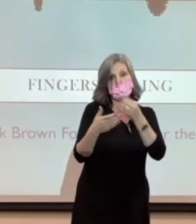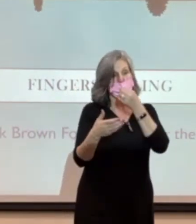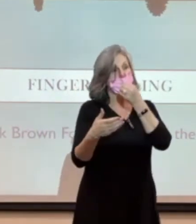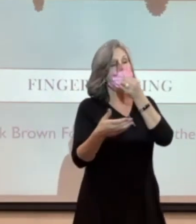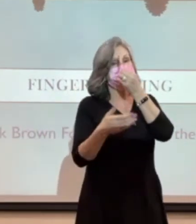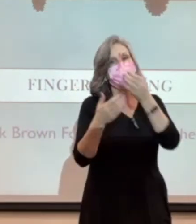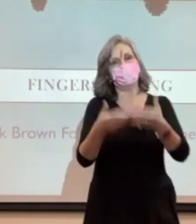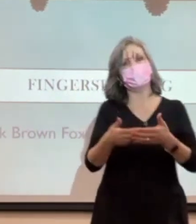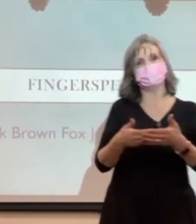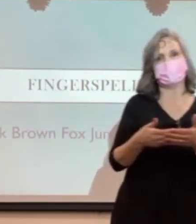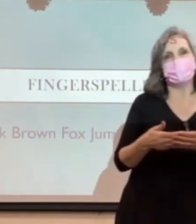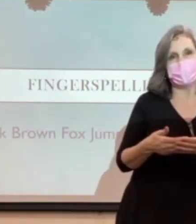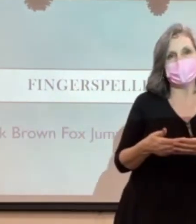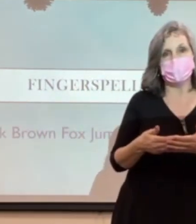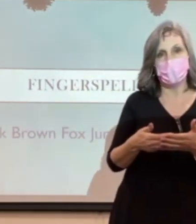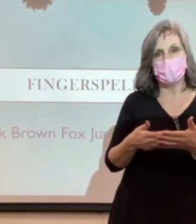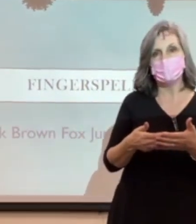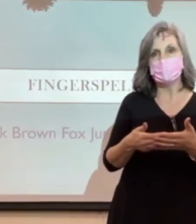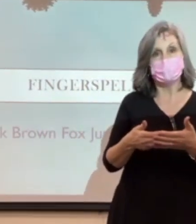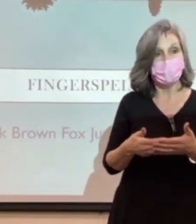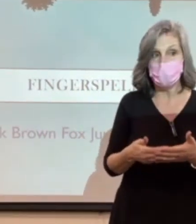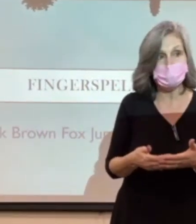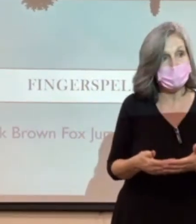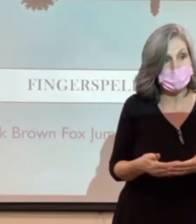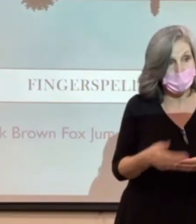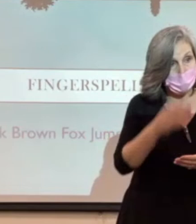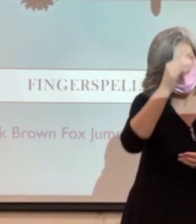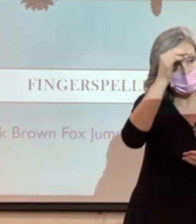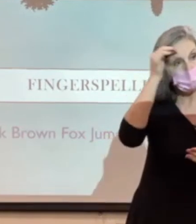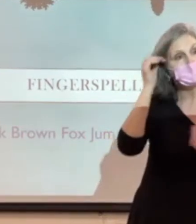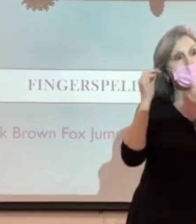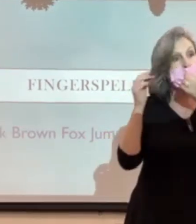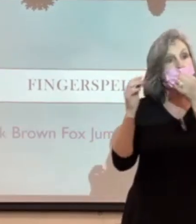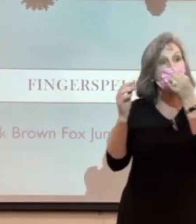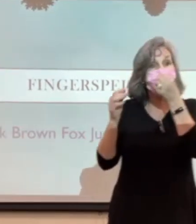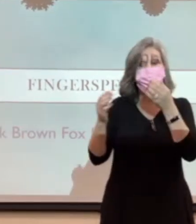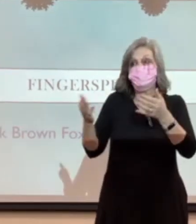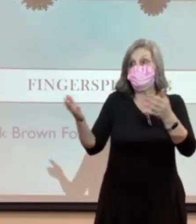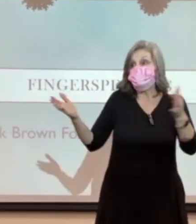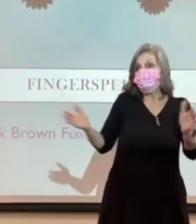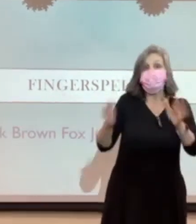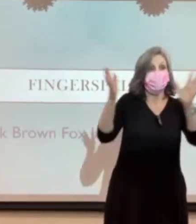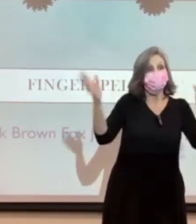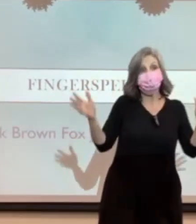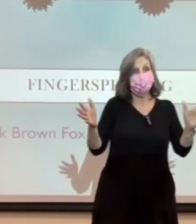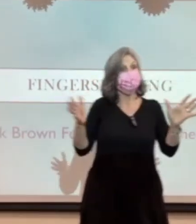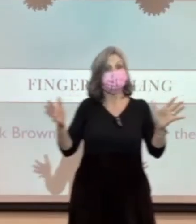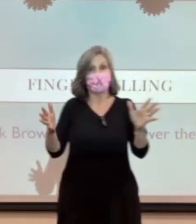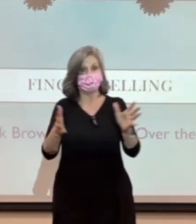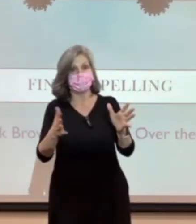culture, please help me understand what I need to know. They're very happy to share it with you. Again, I have this new transgender